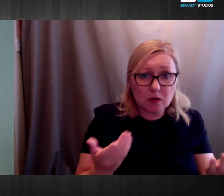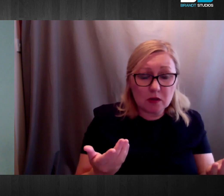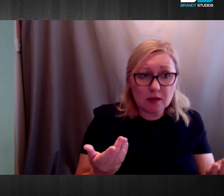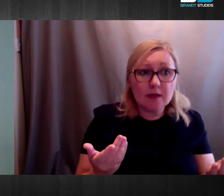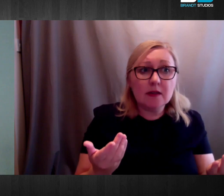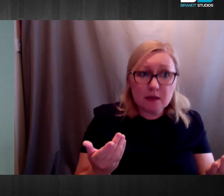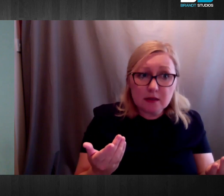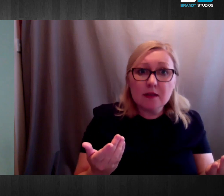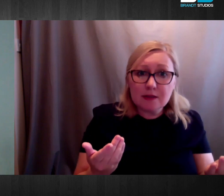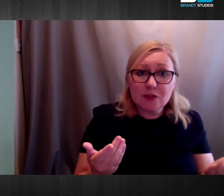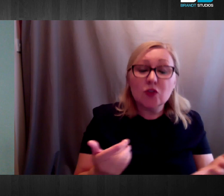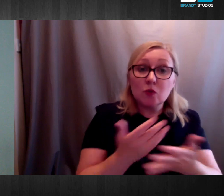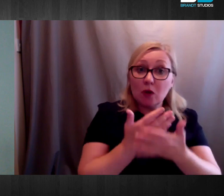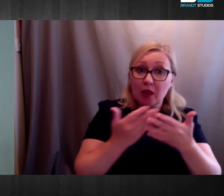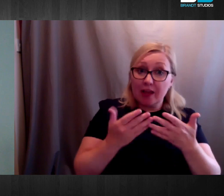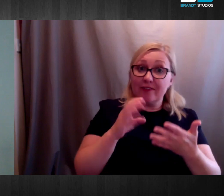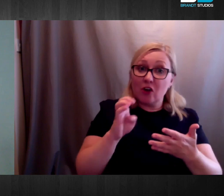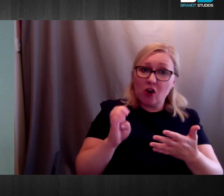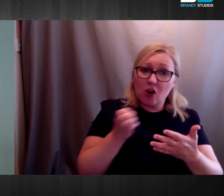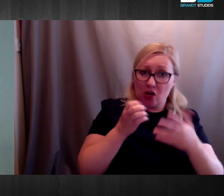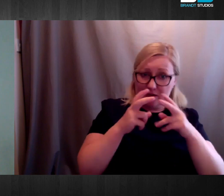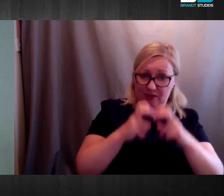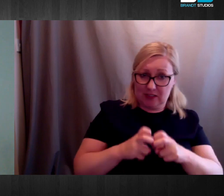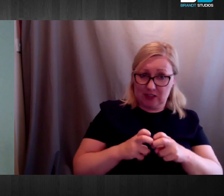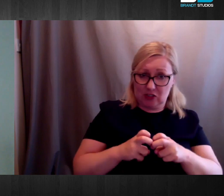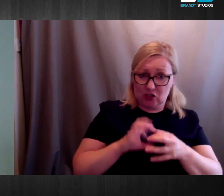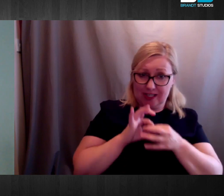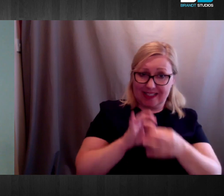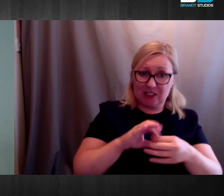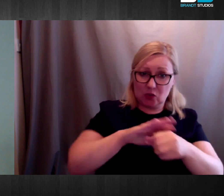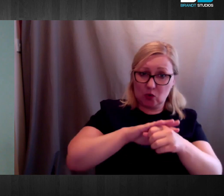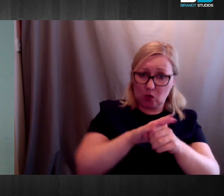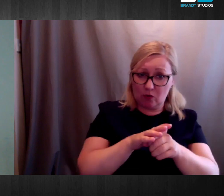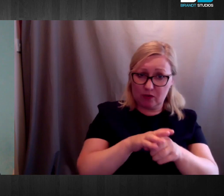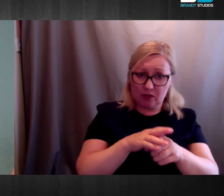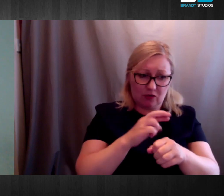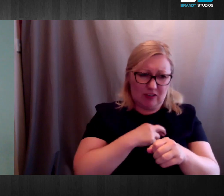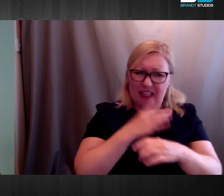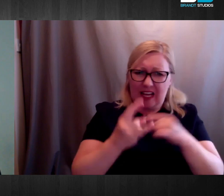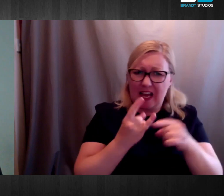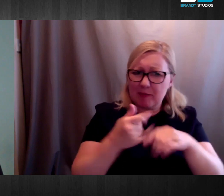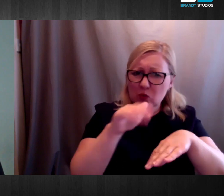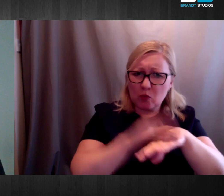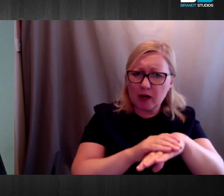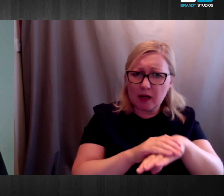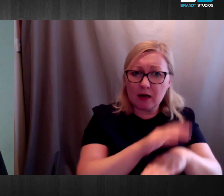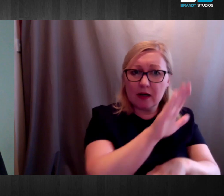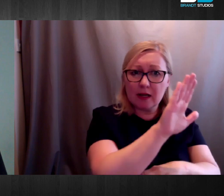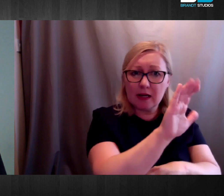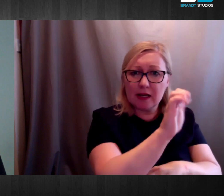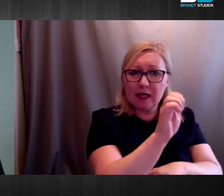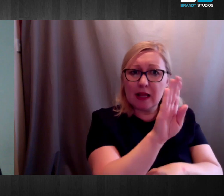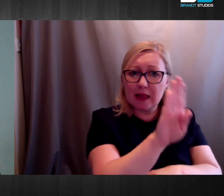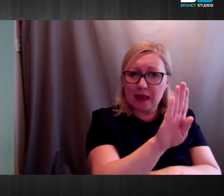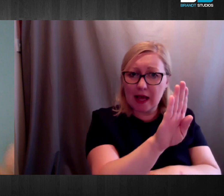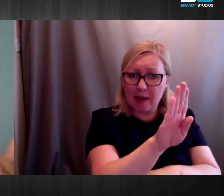COVID research was science and lab based. That's not where the field we play